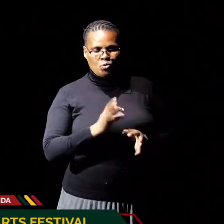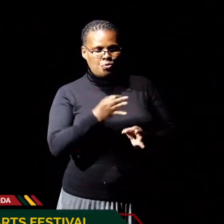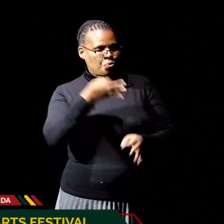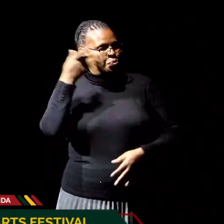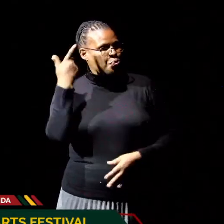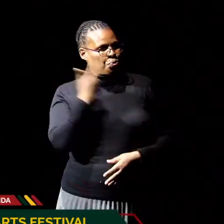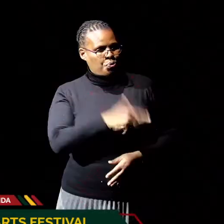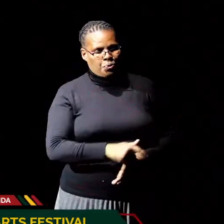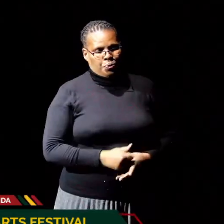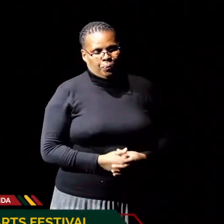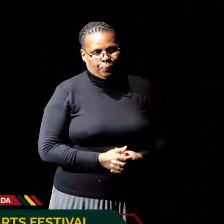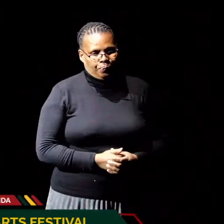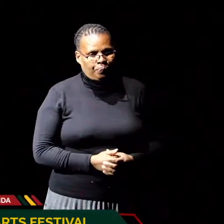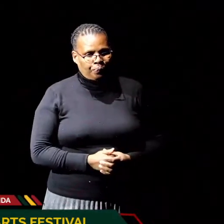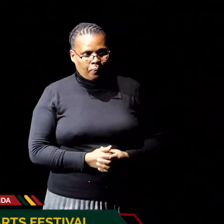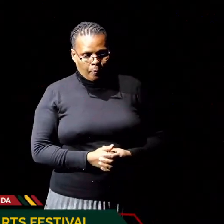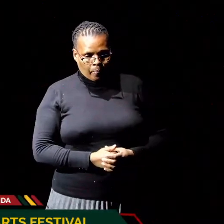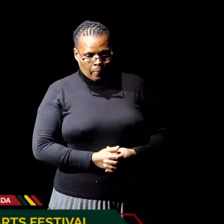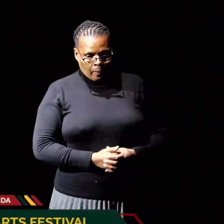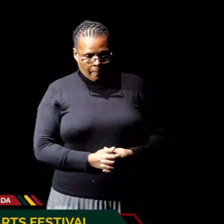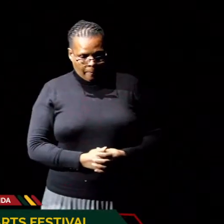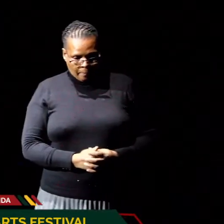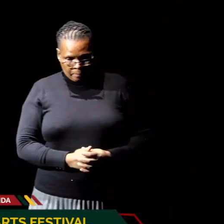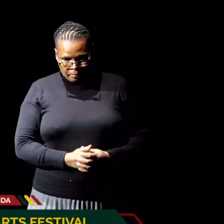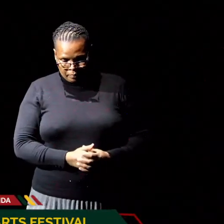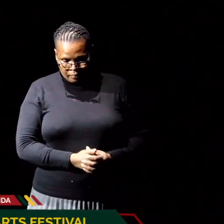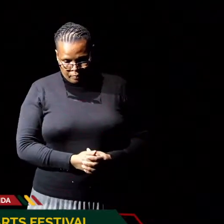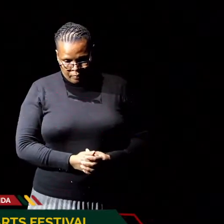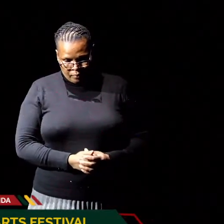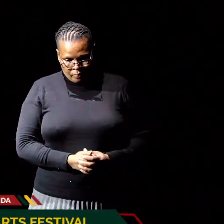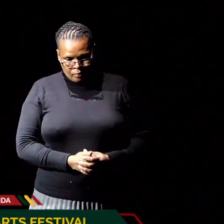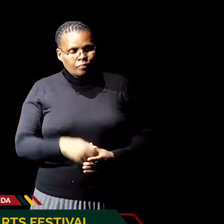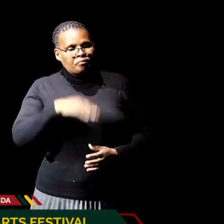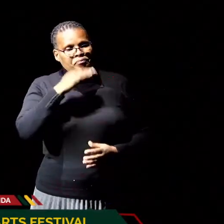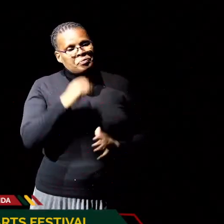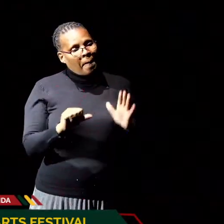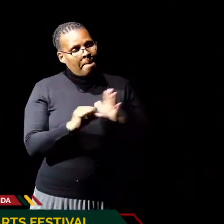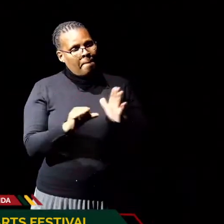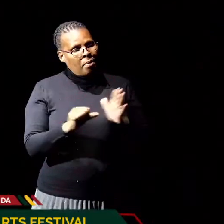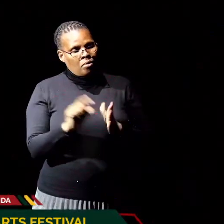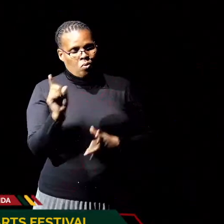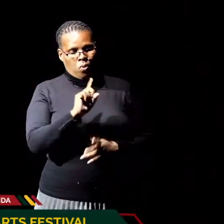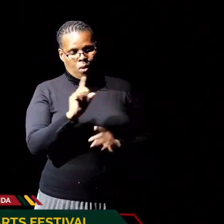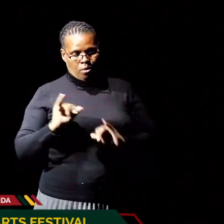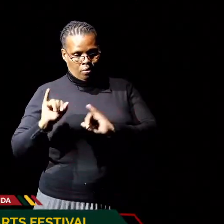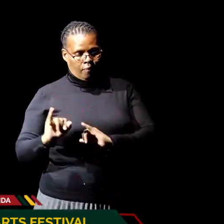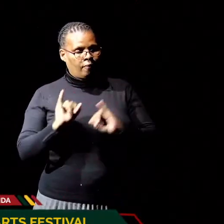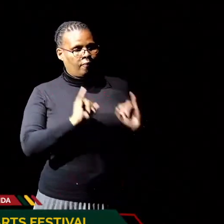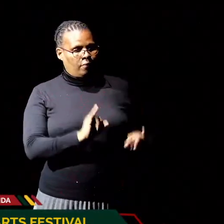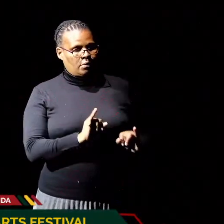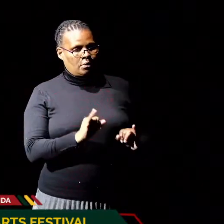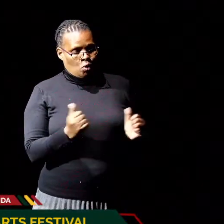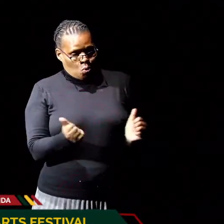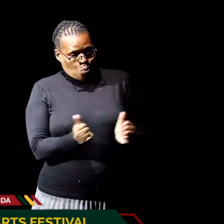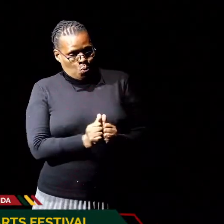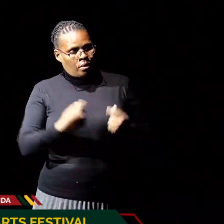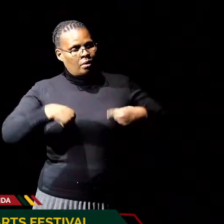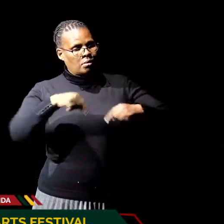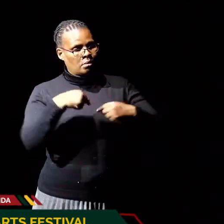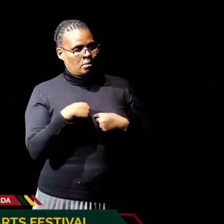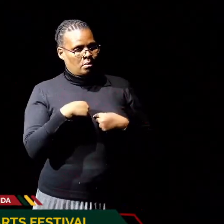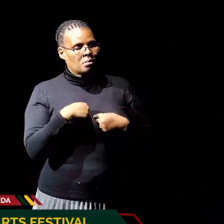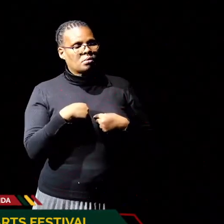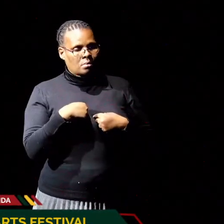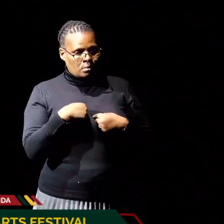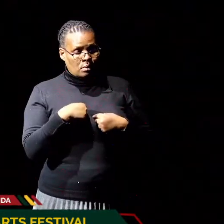clear. Now, as we proceed, it's very important for us to invite Almighty to be with us, to grace this